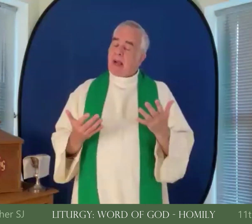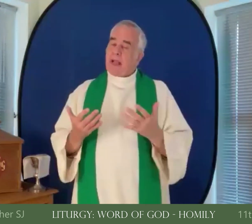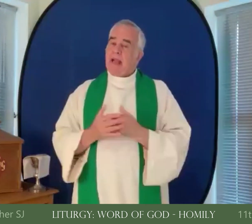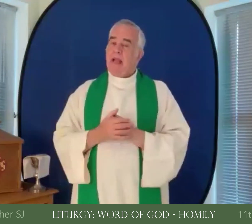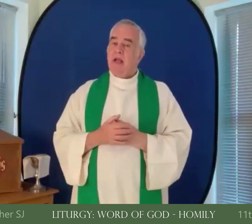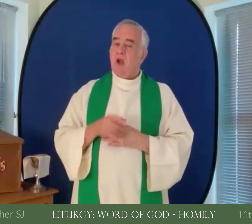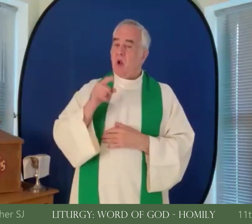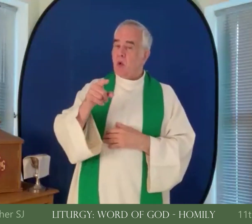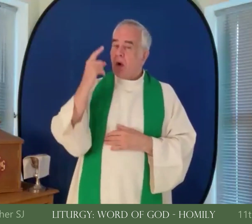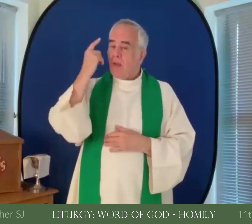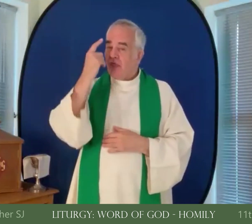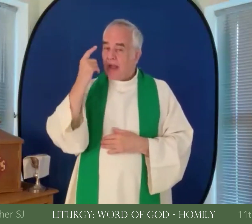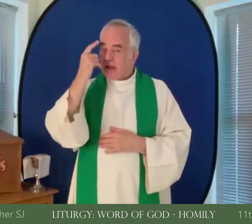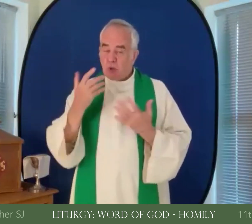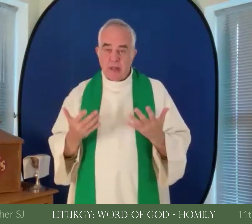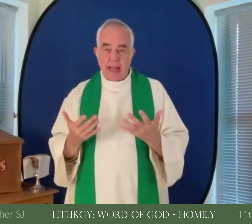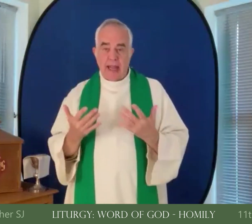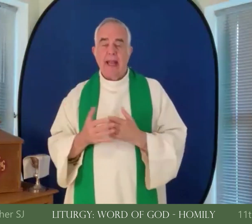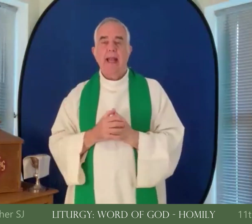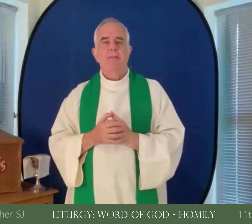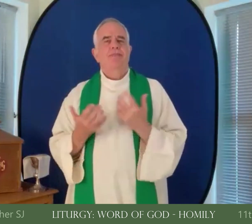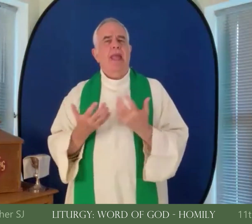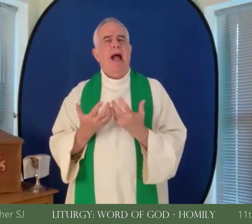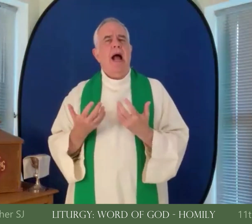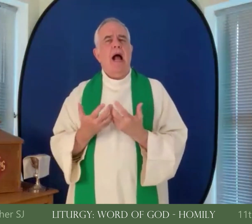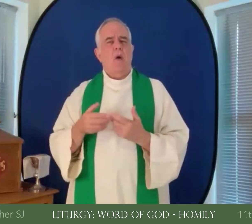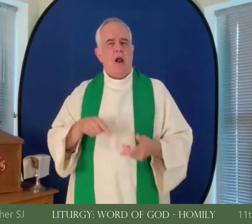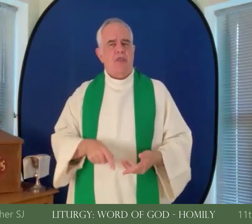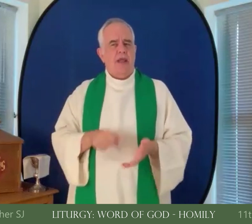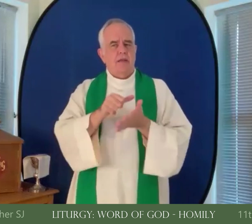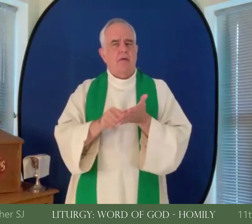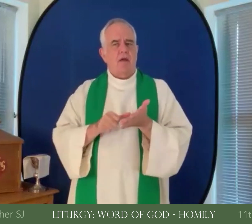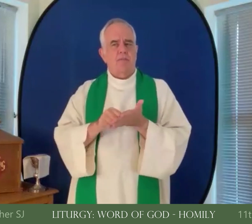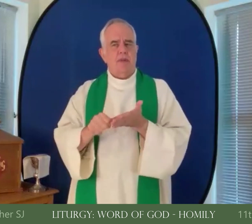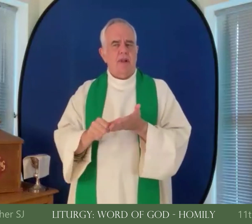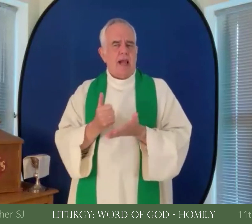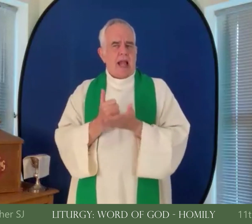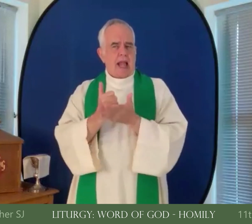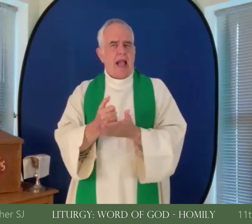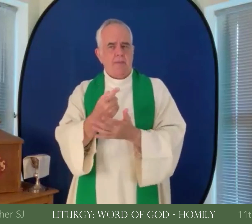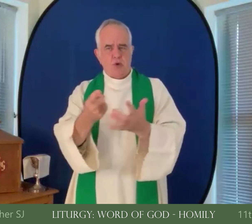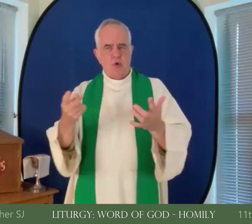Maybe you can think today how this gospel helps you